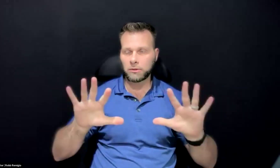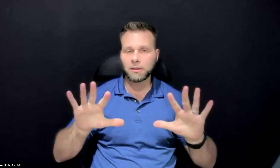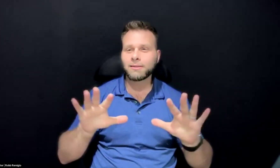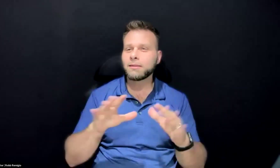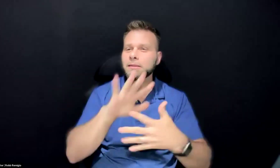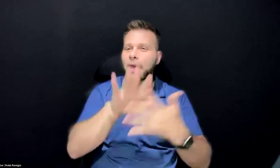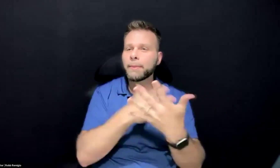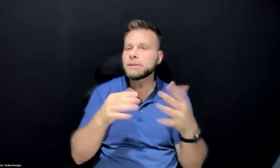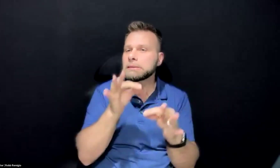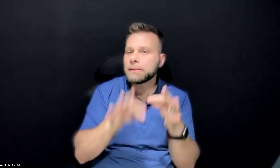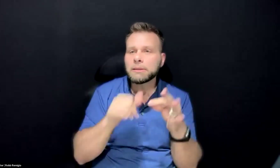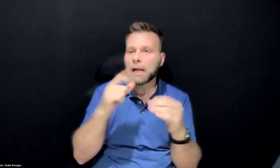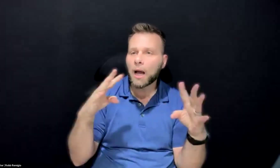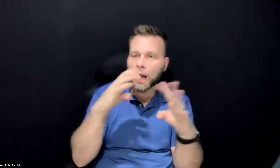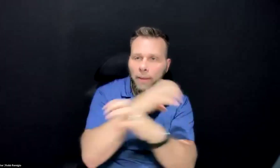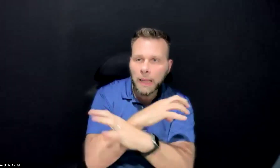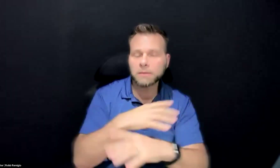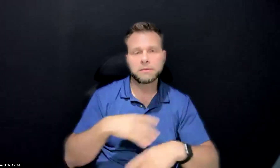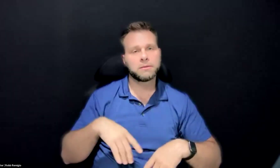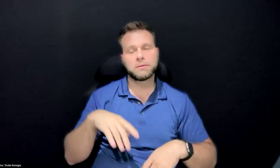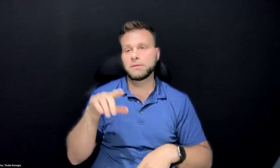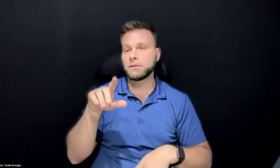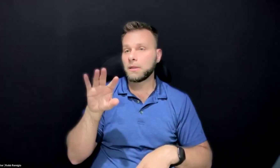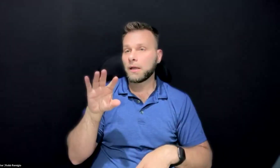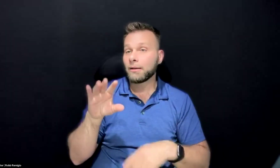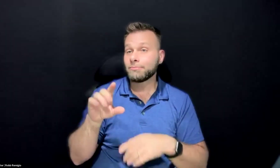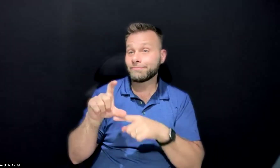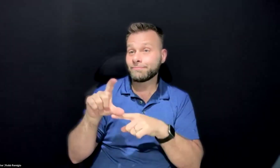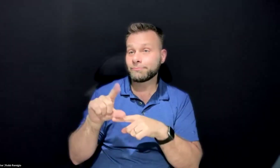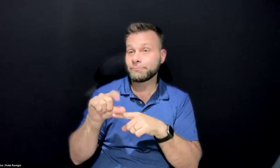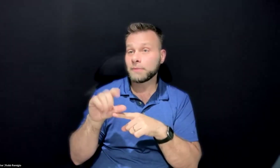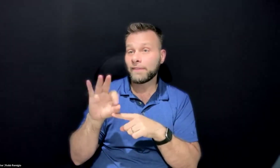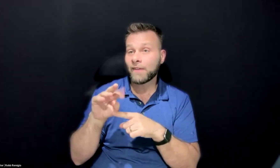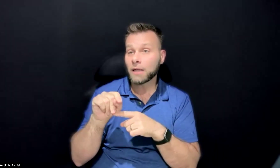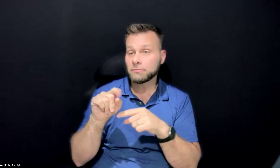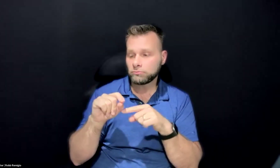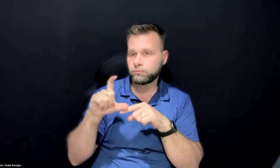simple, fonts that are big enough. Those won't change.